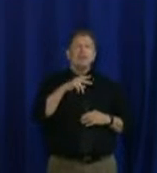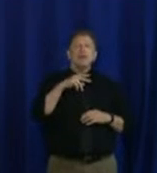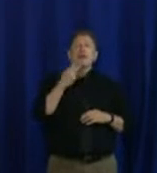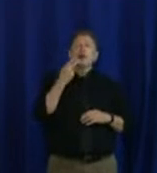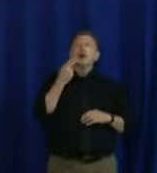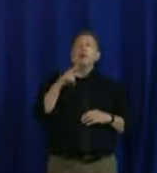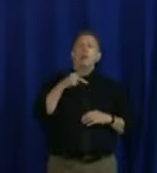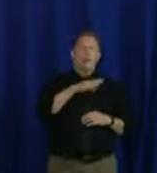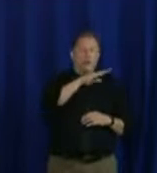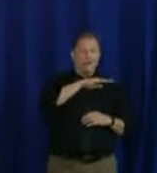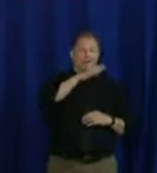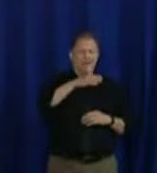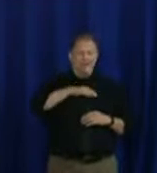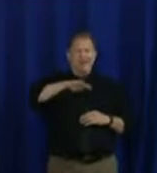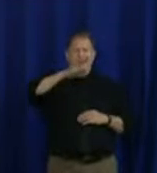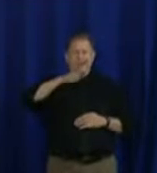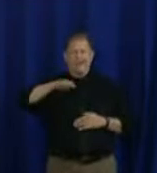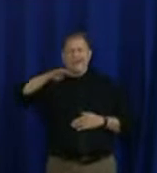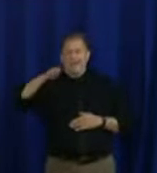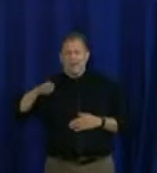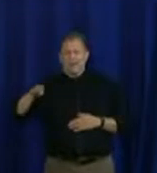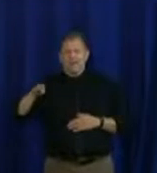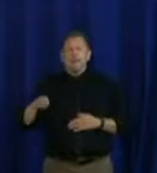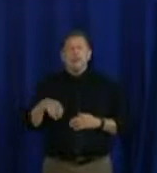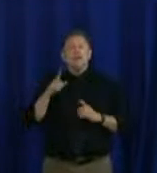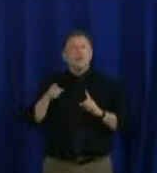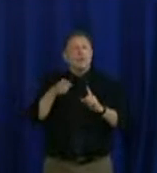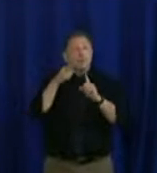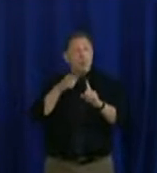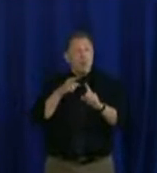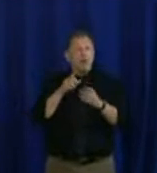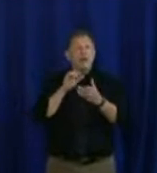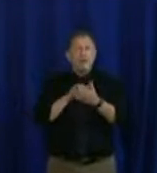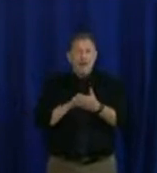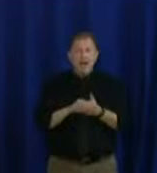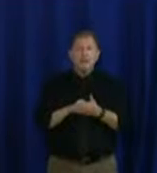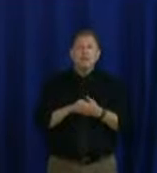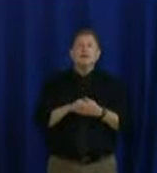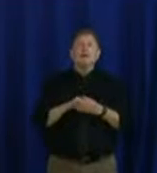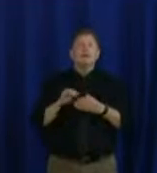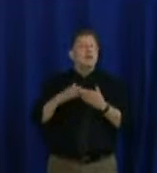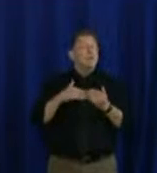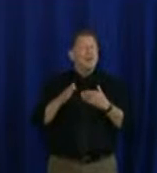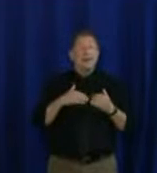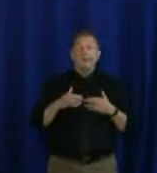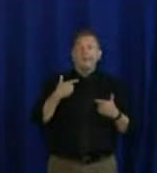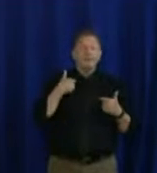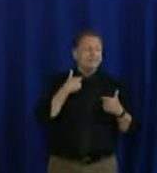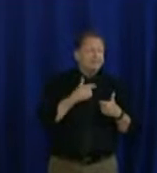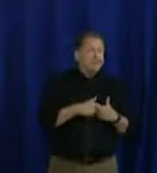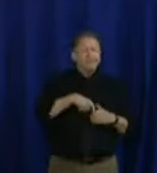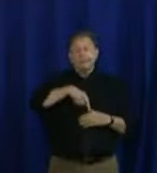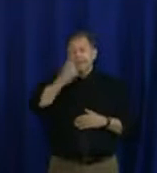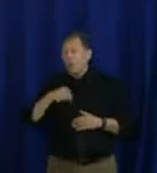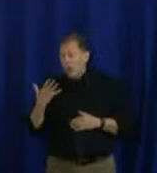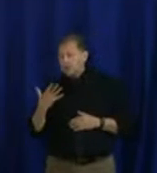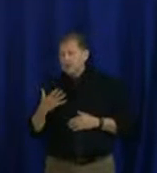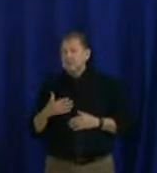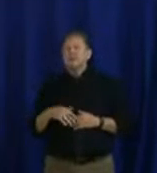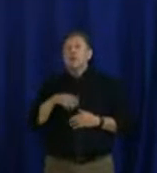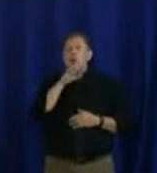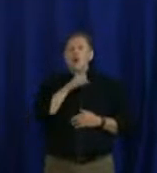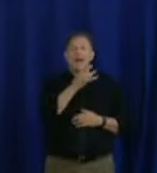little bit up and down. The bottom line is that we are seeing these cases among all race ethnicities. This is a message for